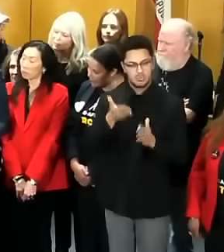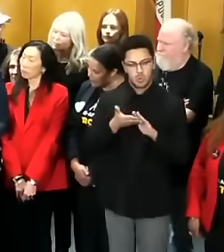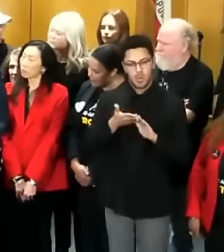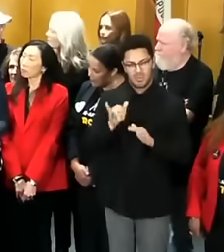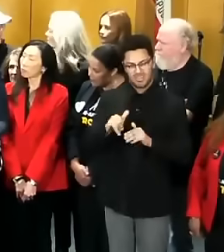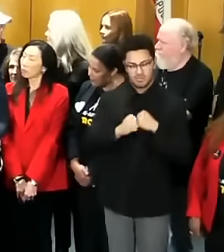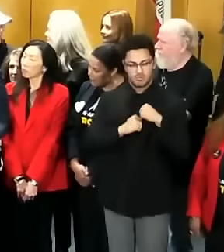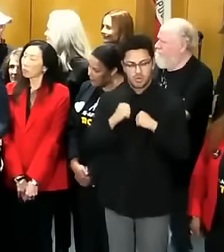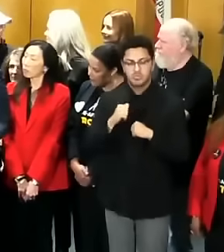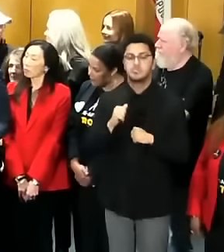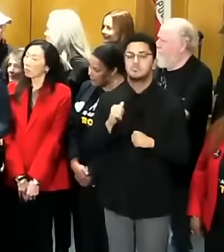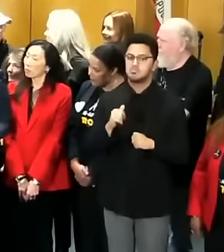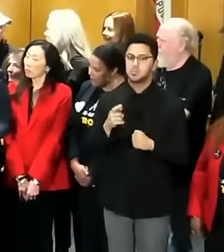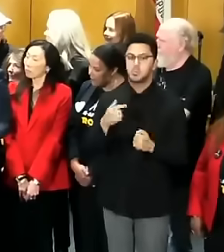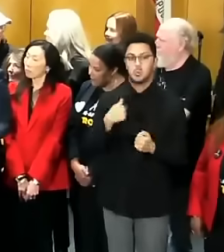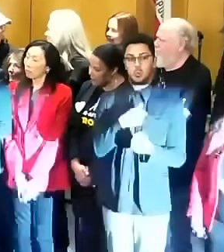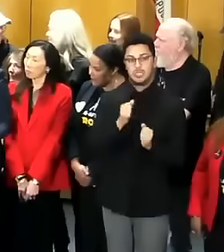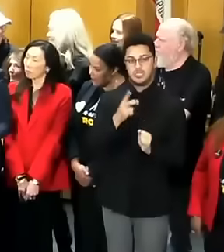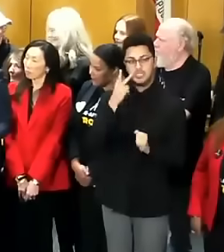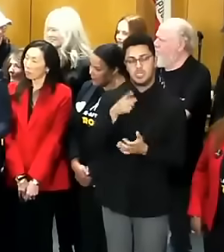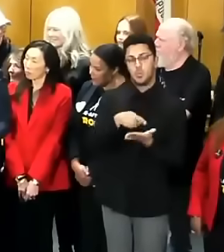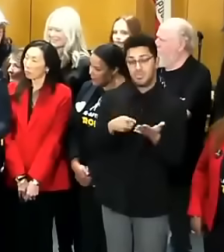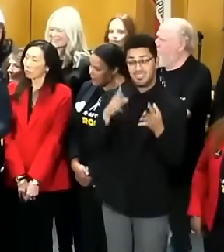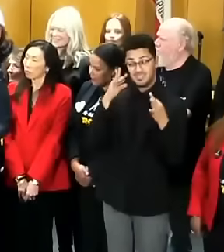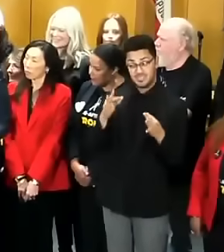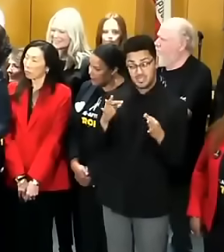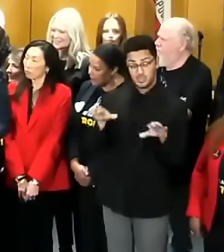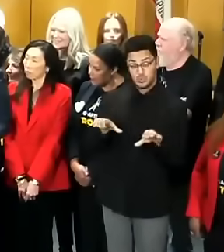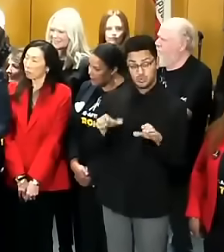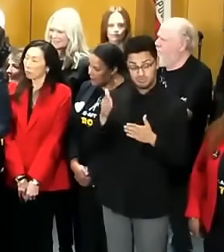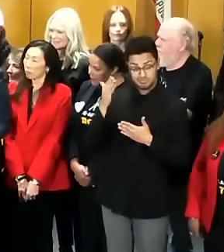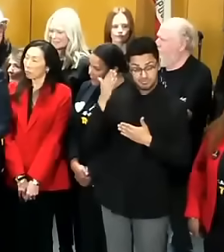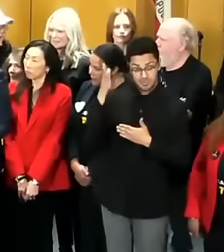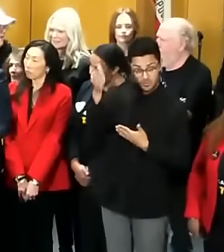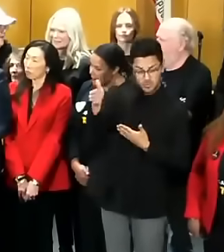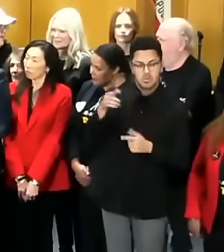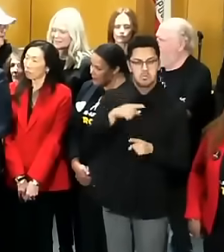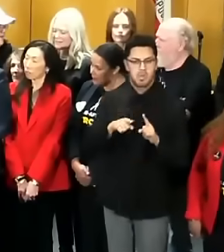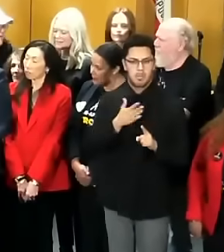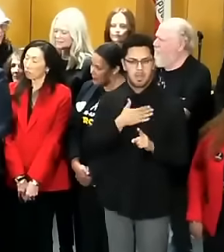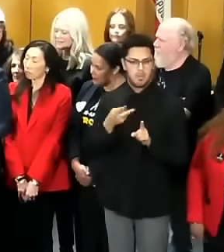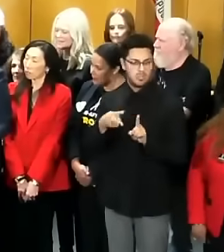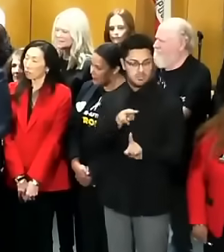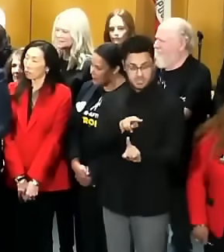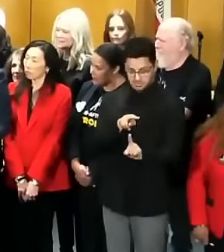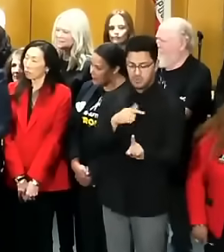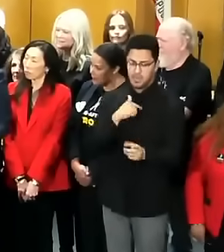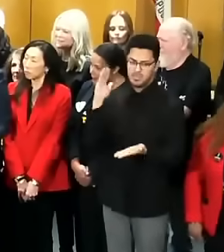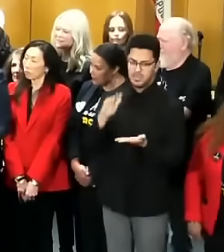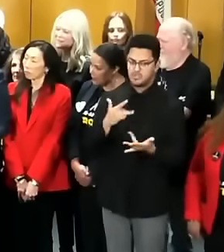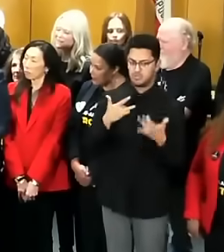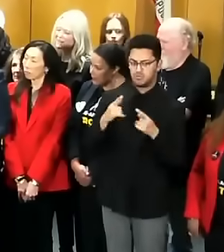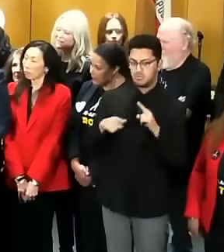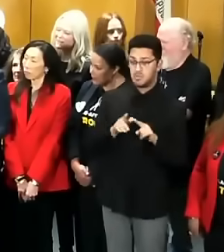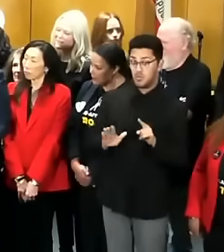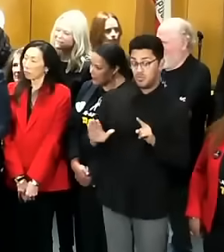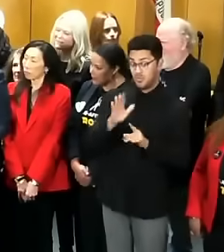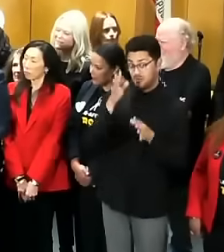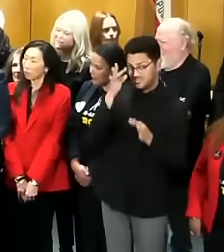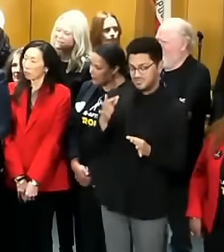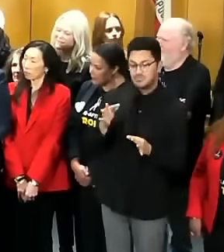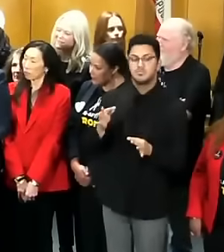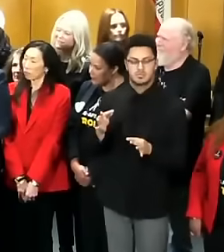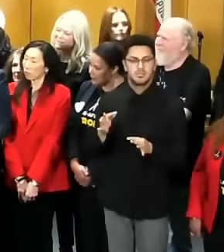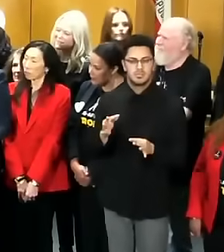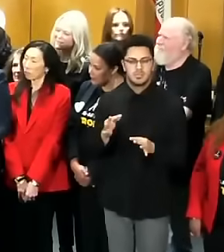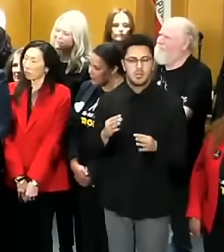will see what they ultimately choose to do. But from our perspective, at least from my perspective, I'm less concerned about what they choose to do and more